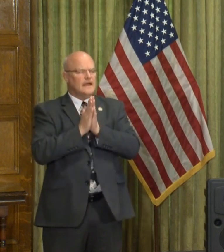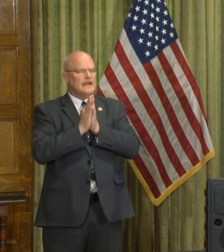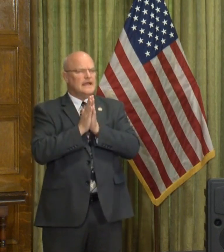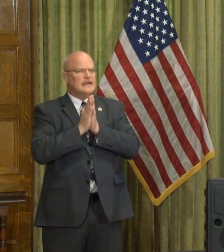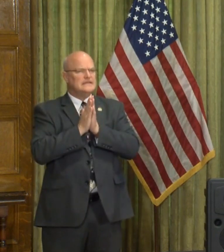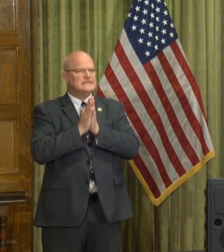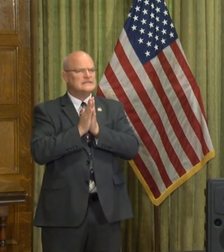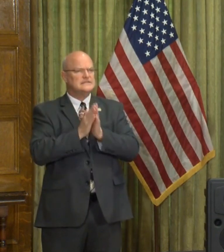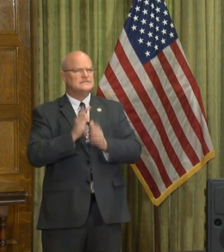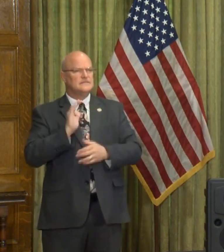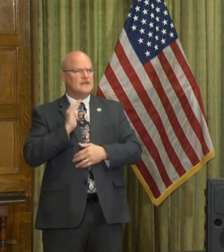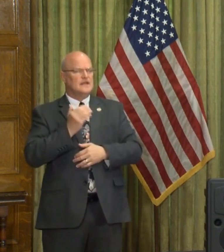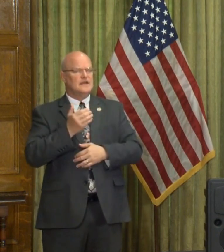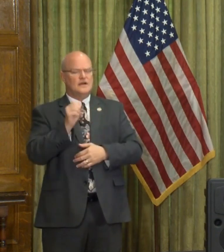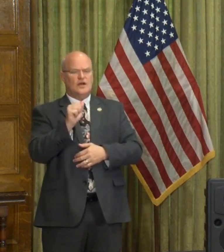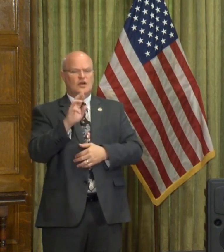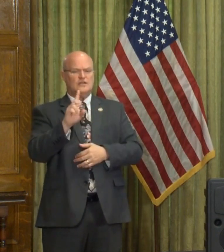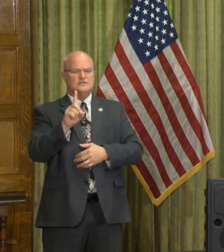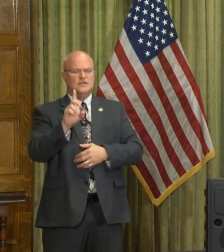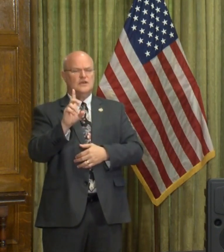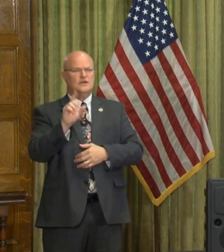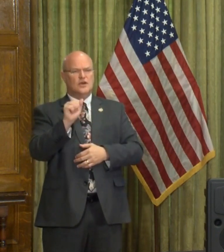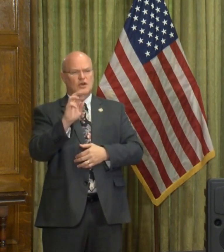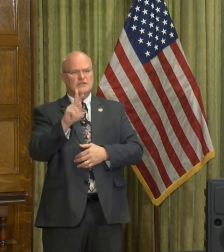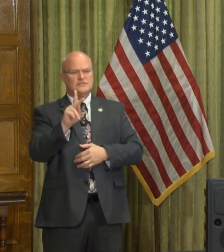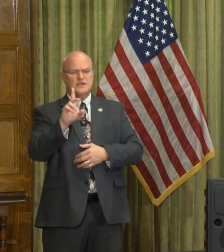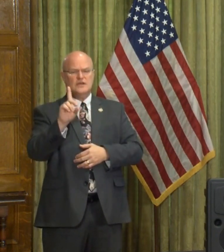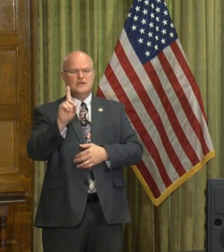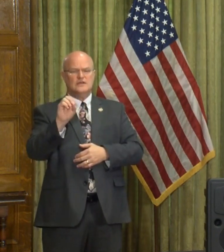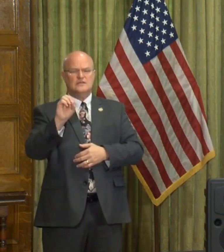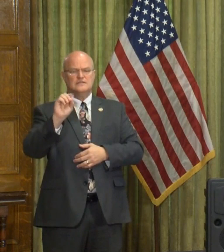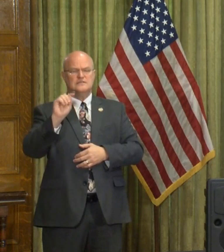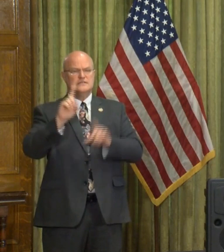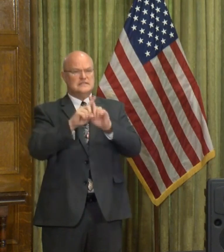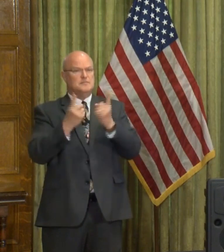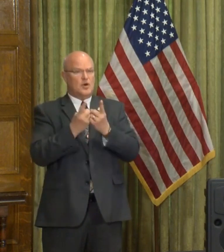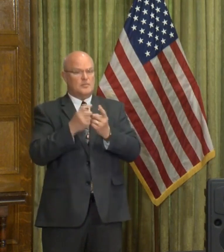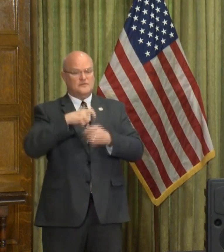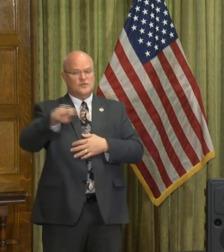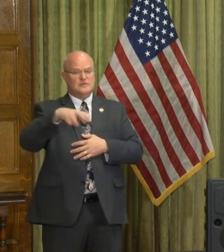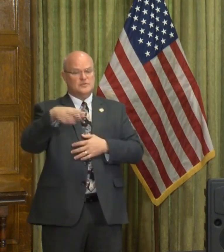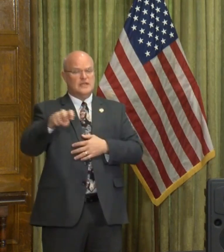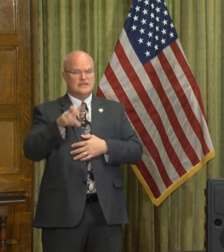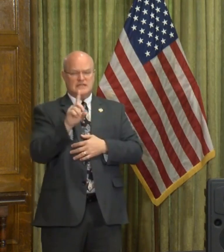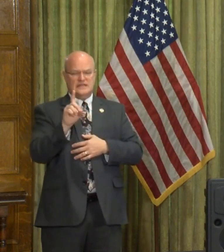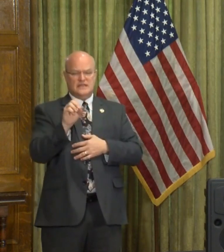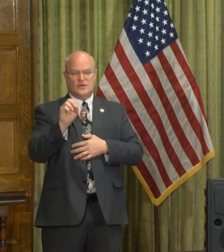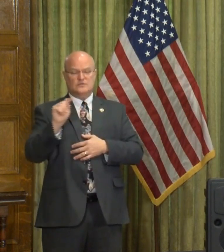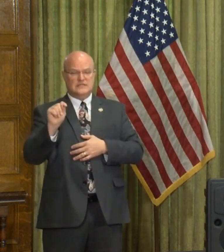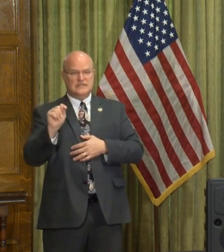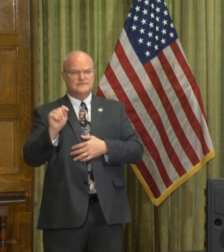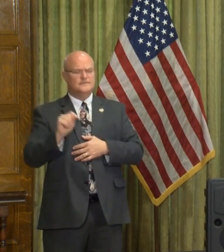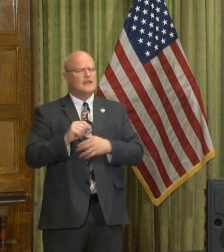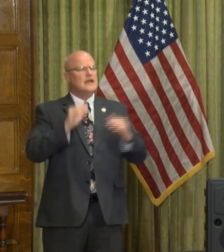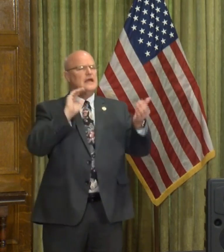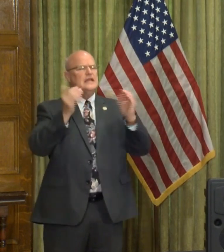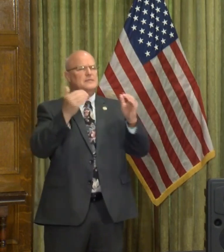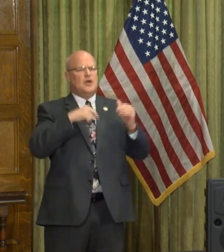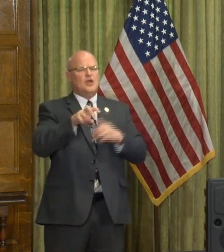I asked RDOT, Arkansas Department of Transportation, to do was to compare our travel